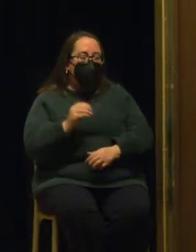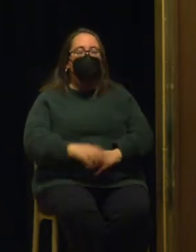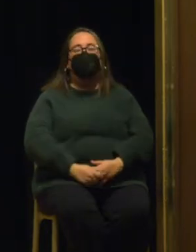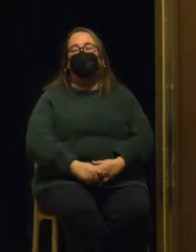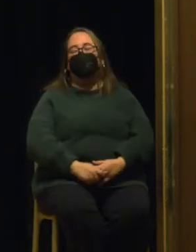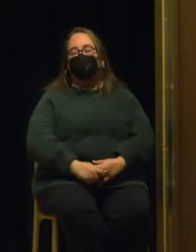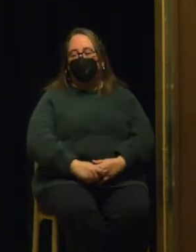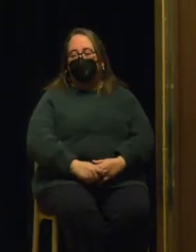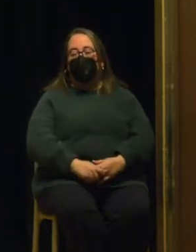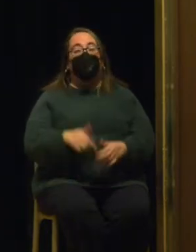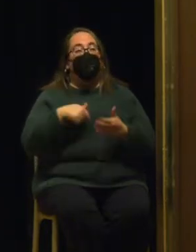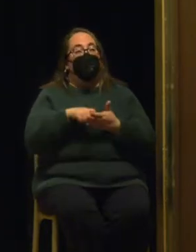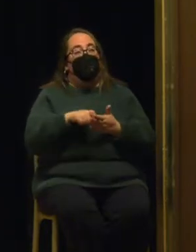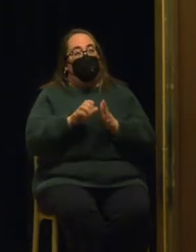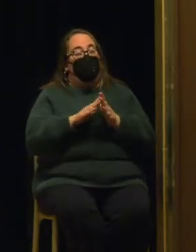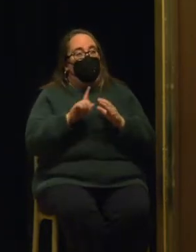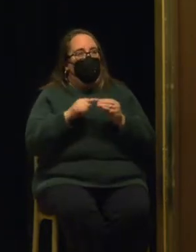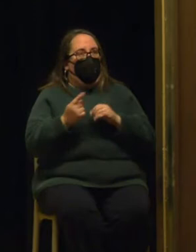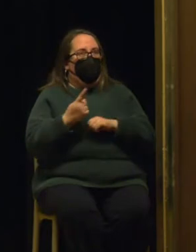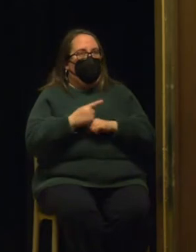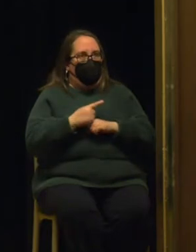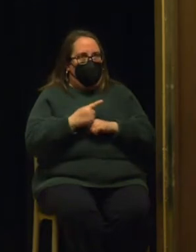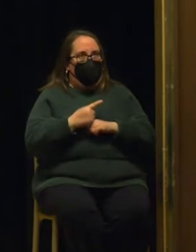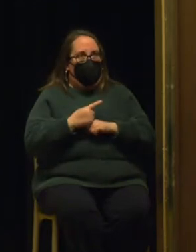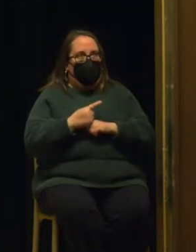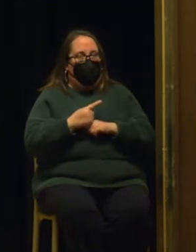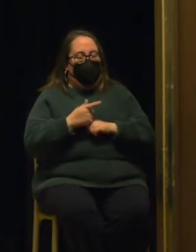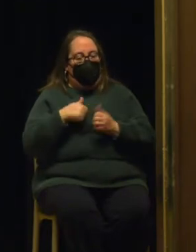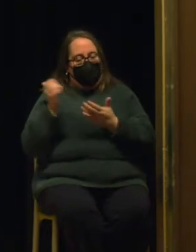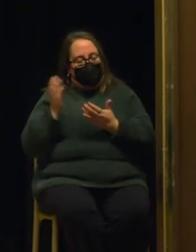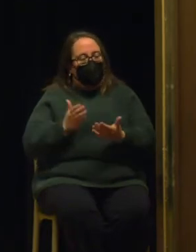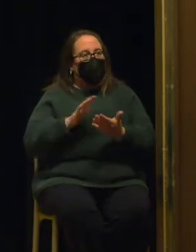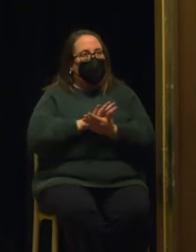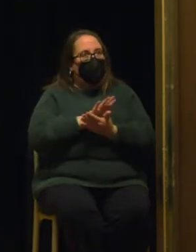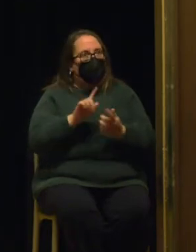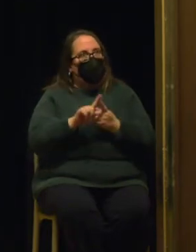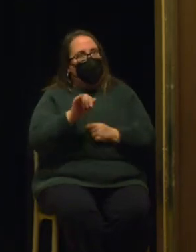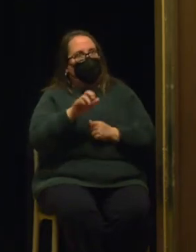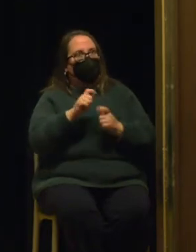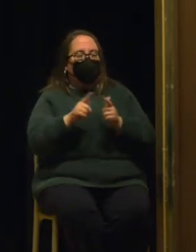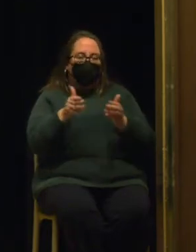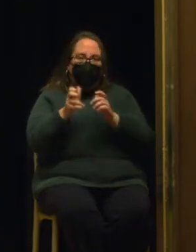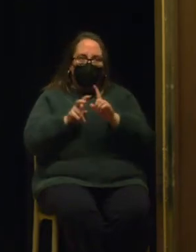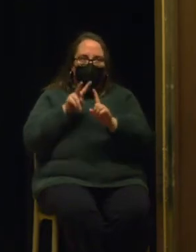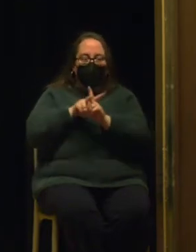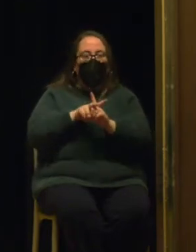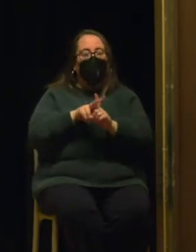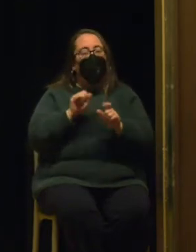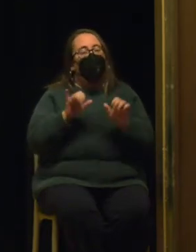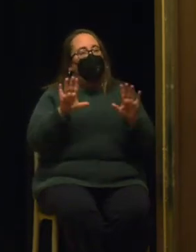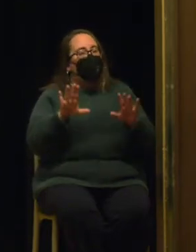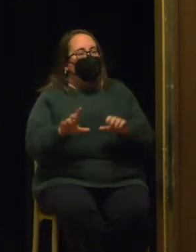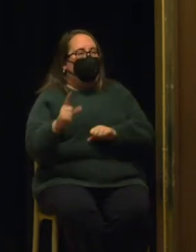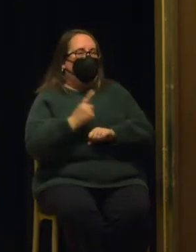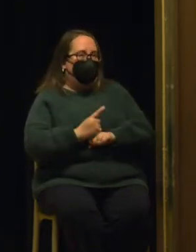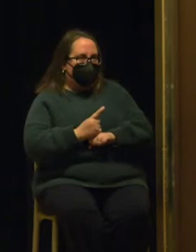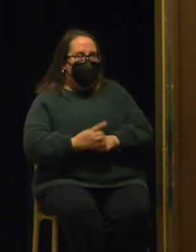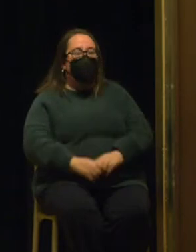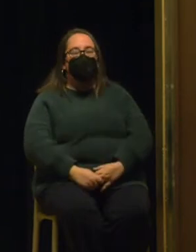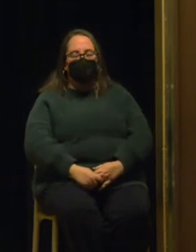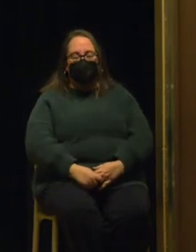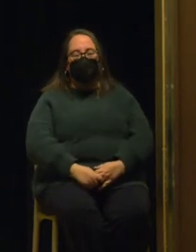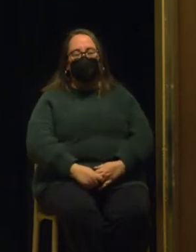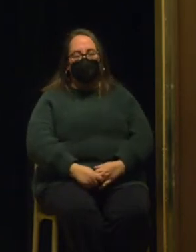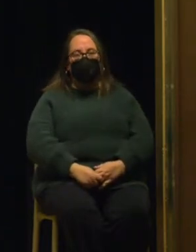I write in the book about the day I took the documents down to the SEC to file. Mm-hmm. That was an amazing day. Mm-hmm.